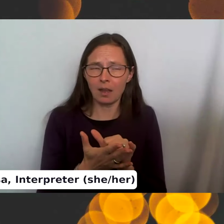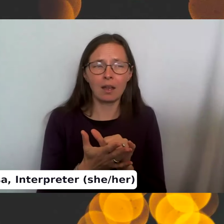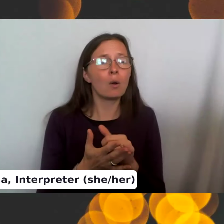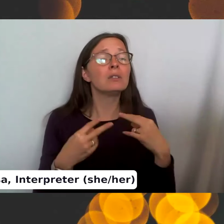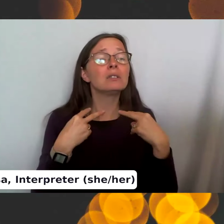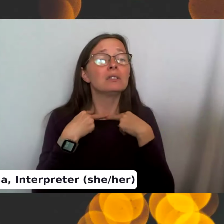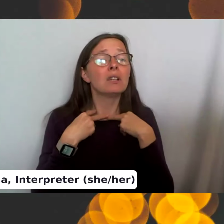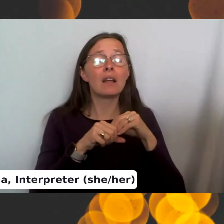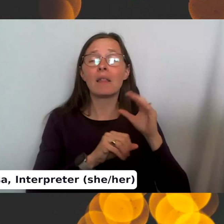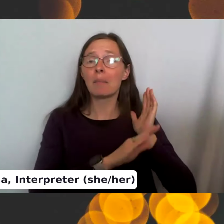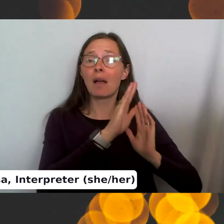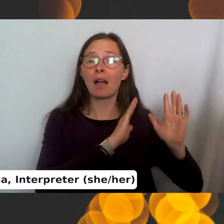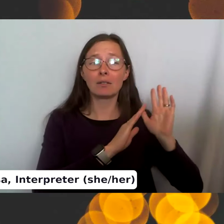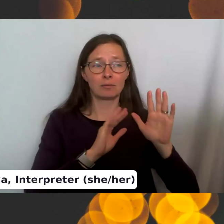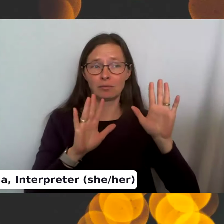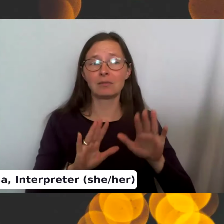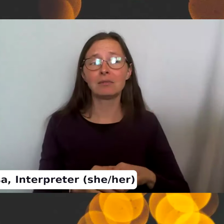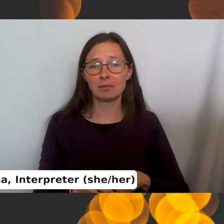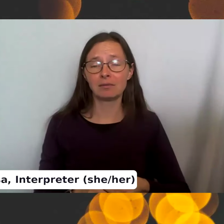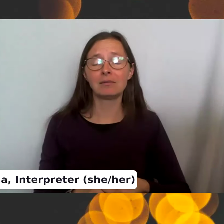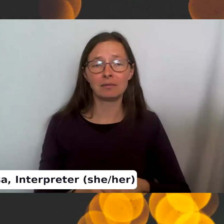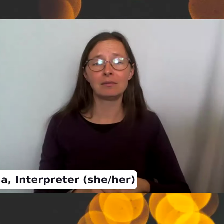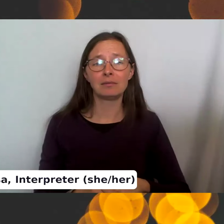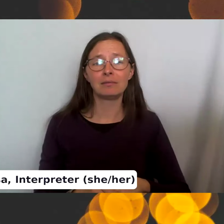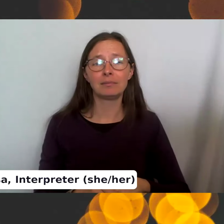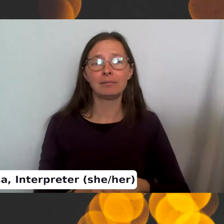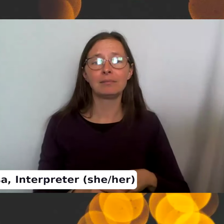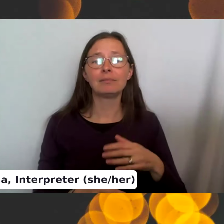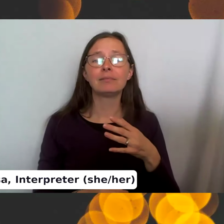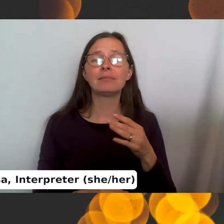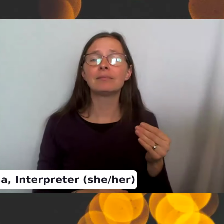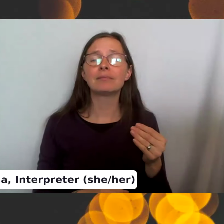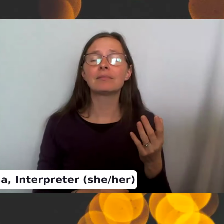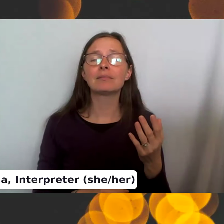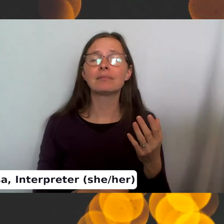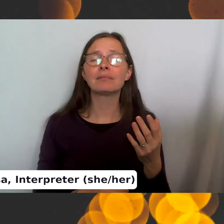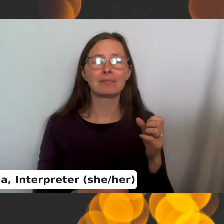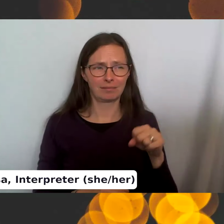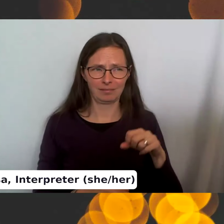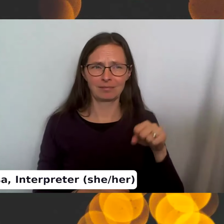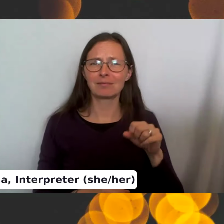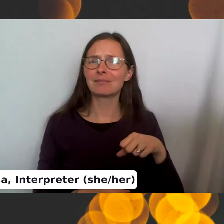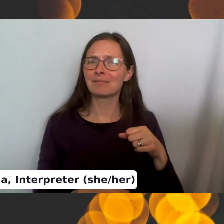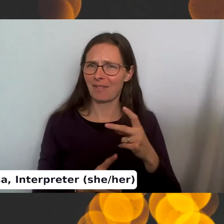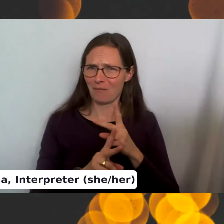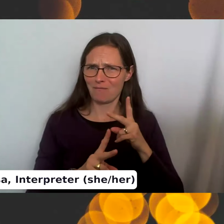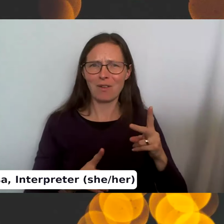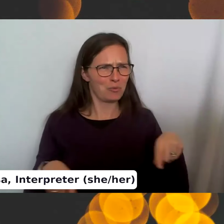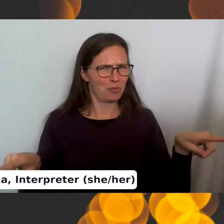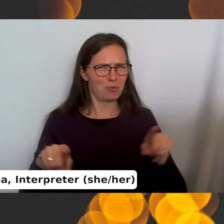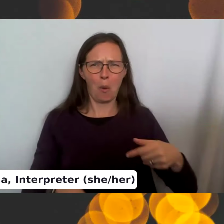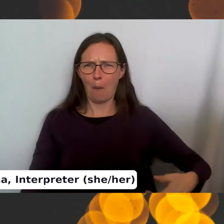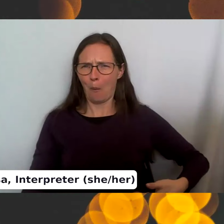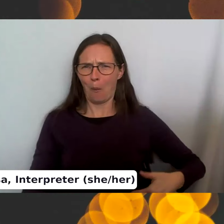past. Great. And based on, yeah, really intuitive folks here, you guys are on